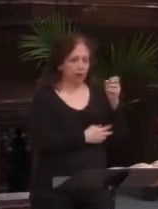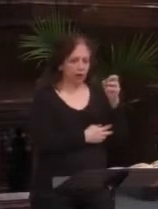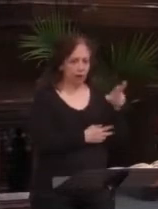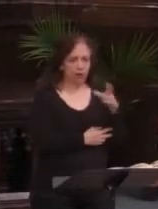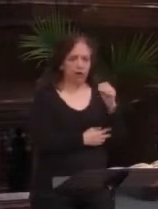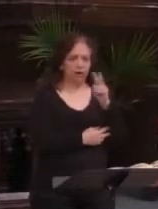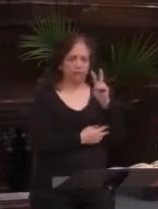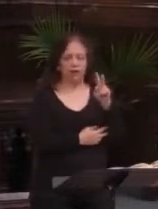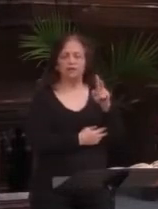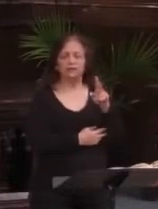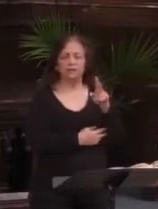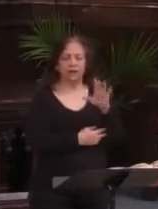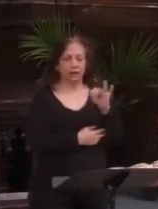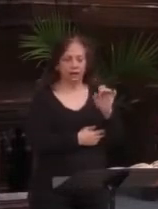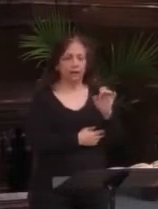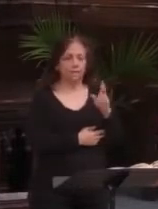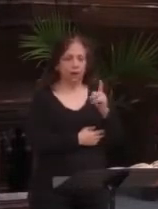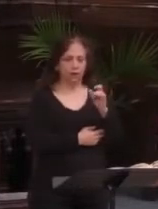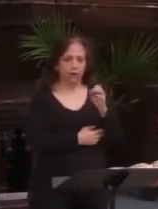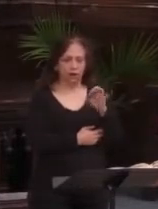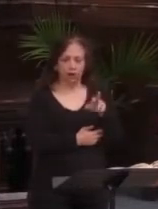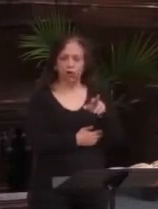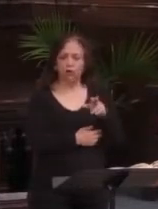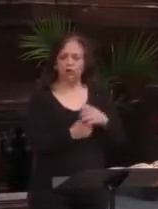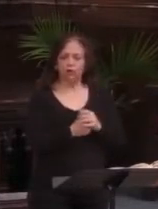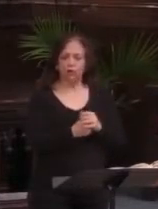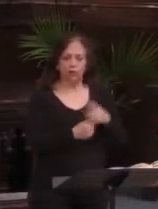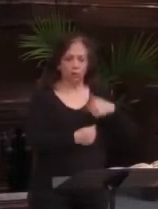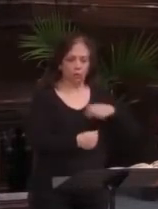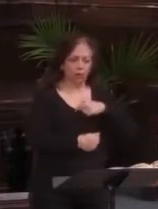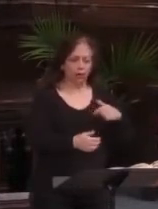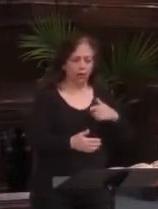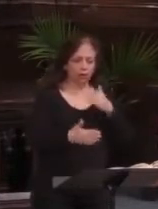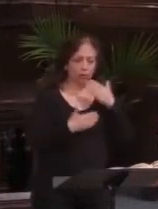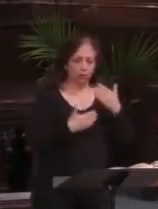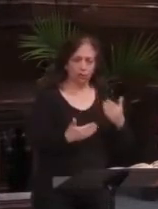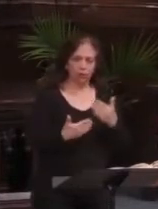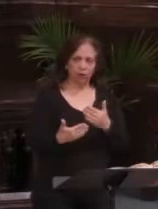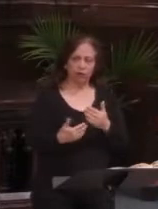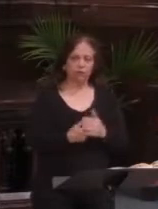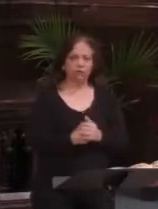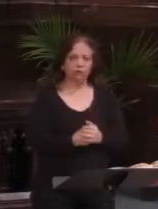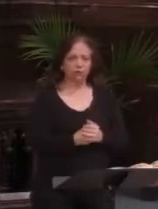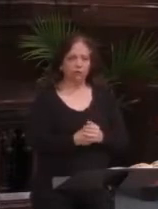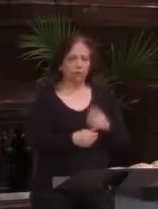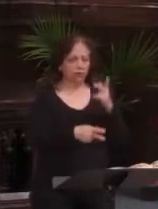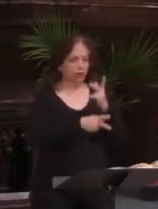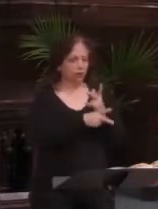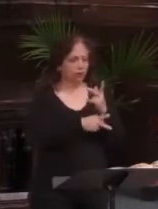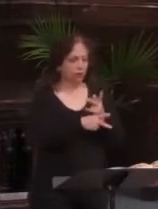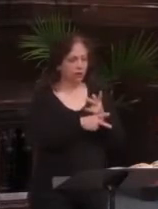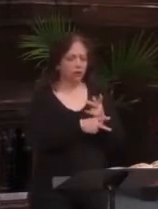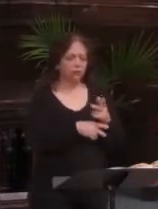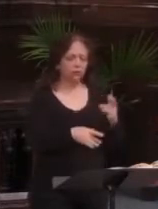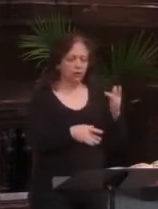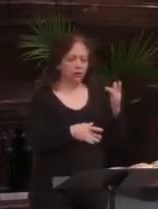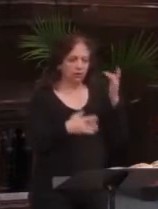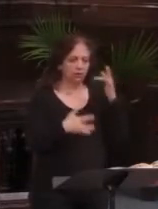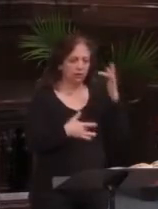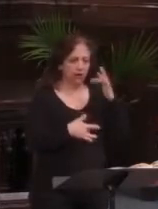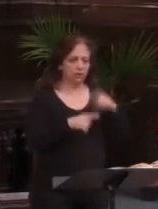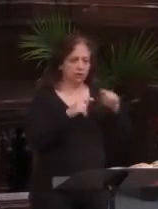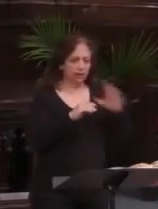congregation. We are each so grateful to be feeling healthy and apparently free from the virus, but taking this